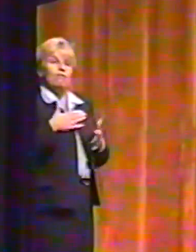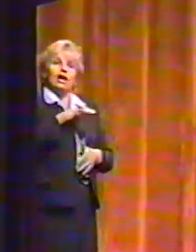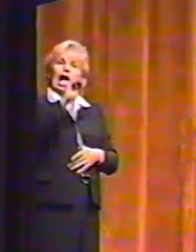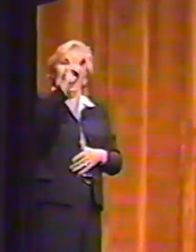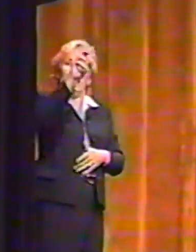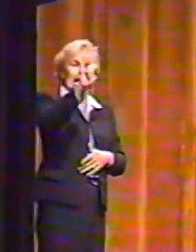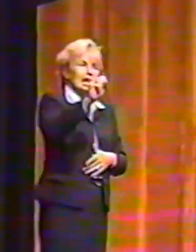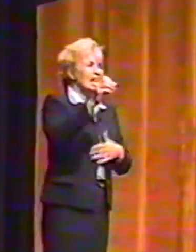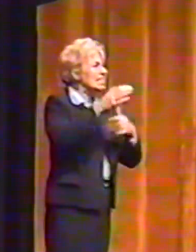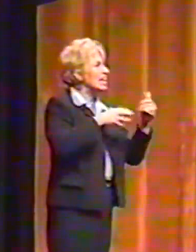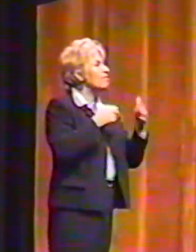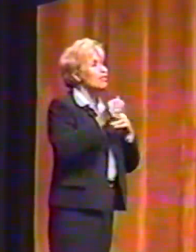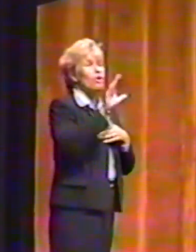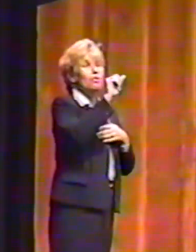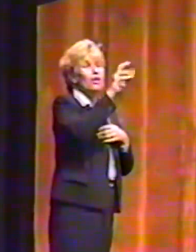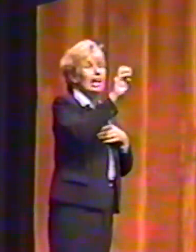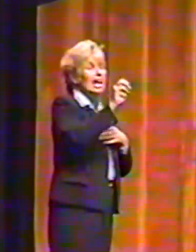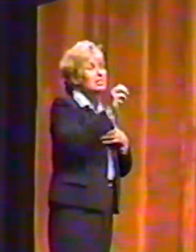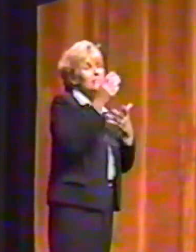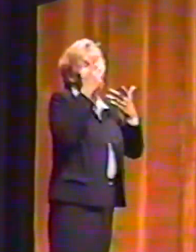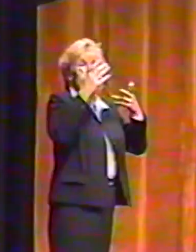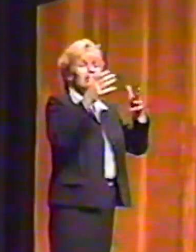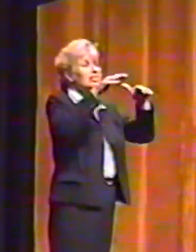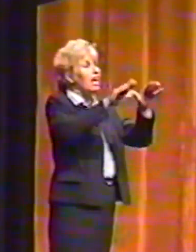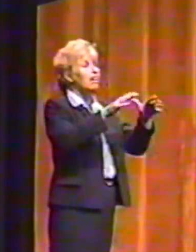INS, even though their cases might have been settled long ago.